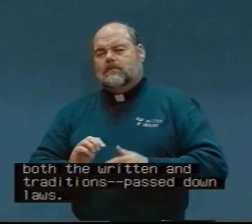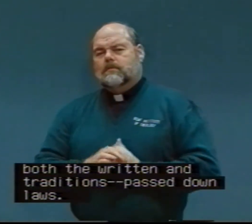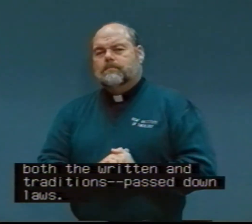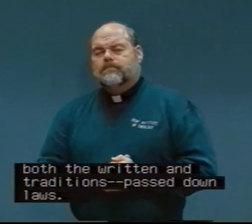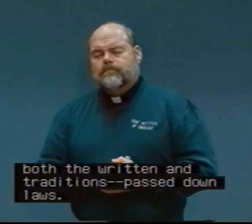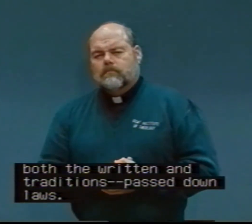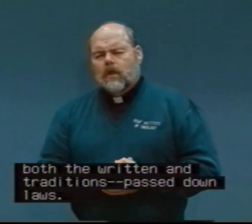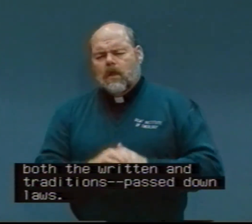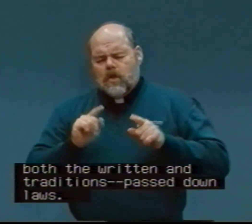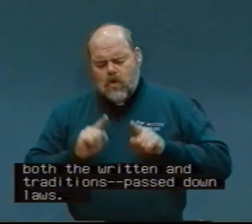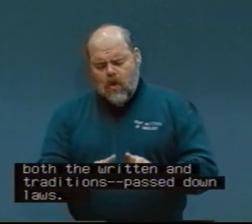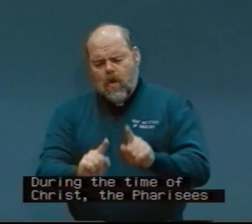down laws.